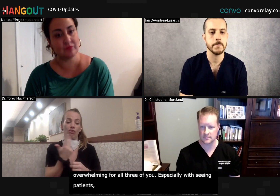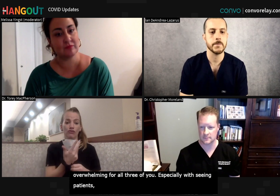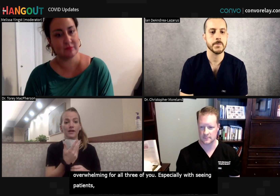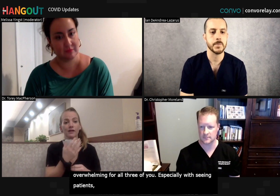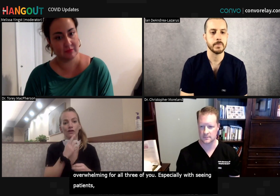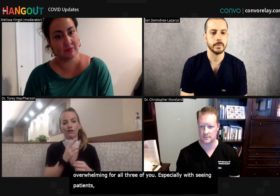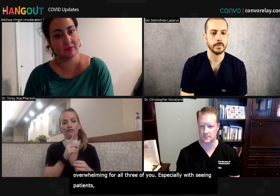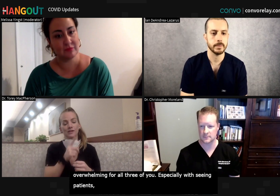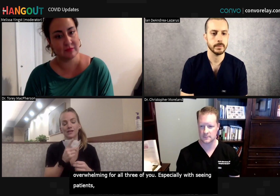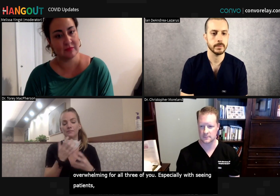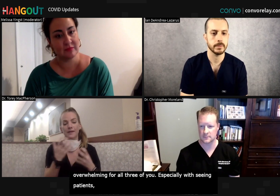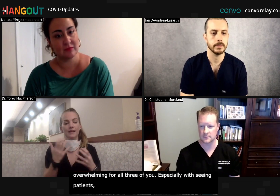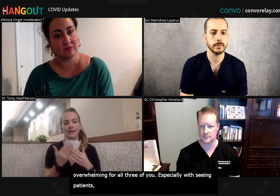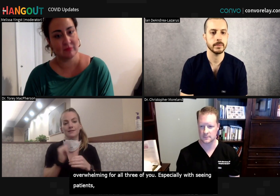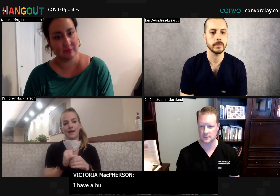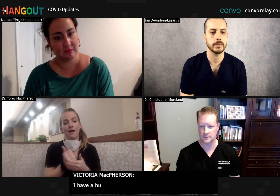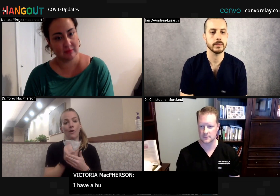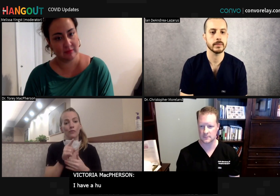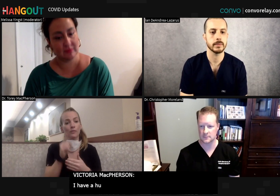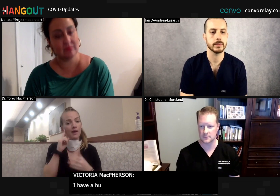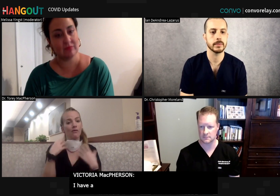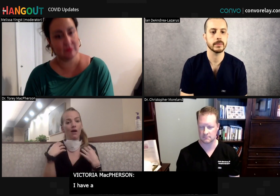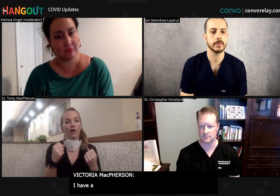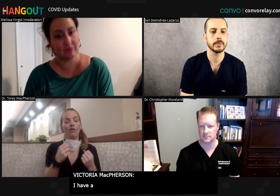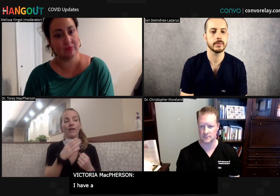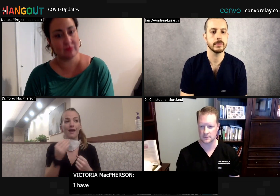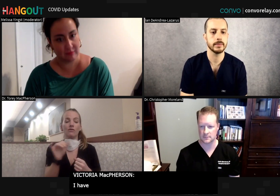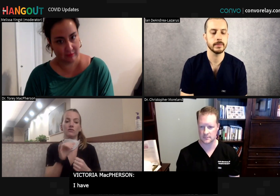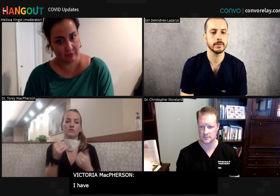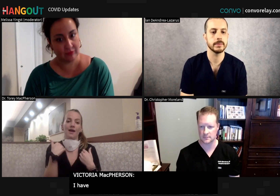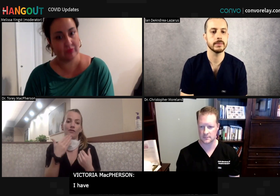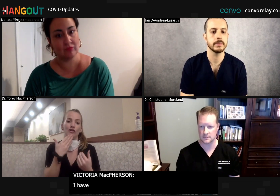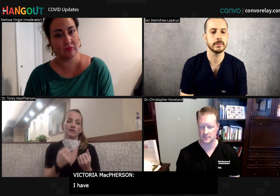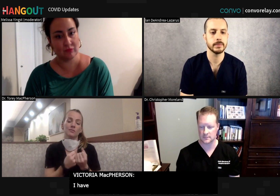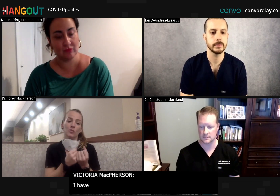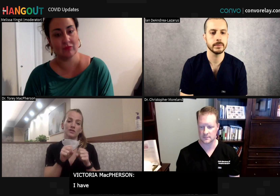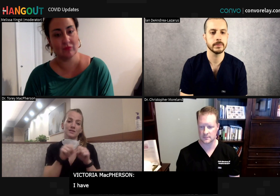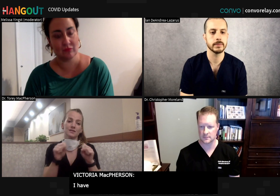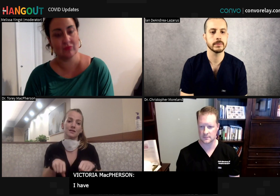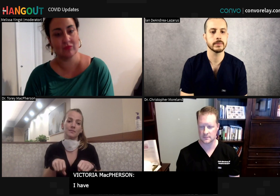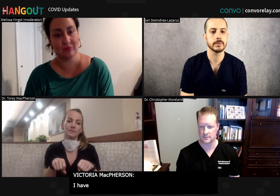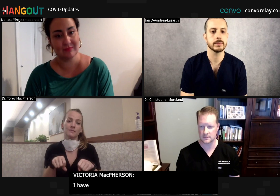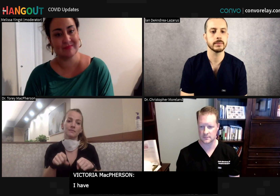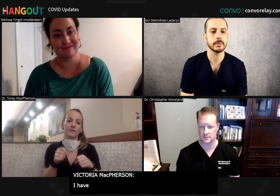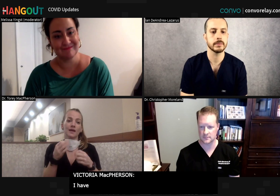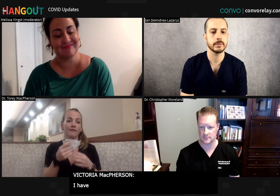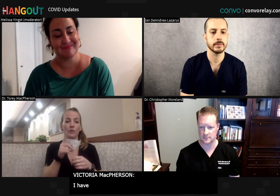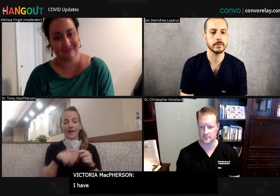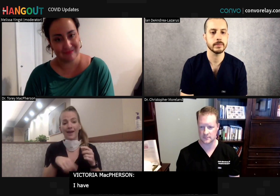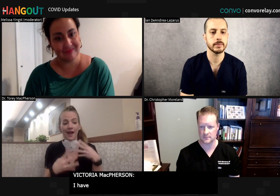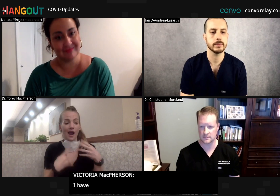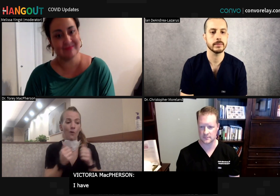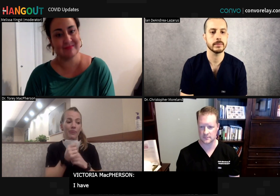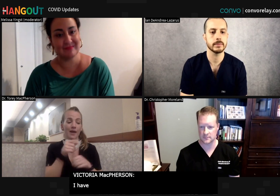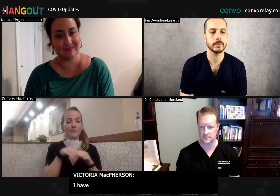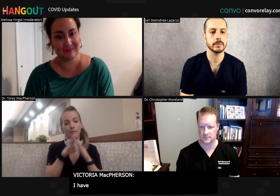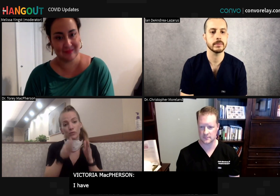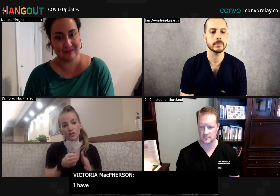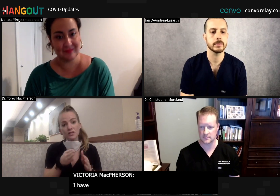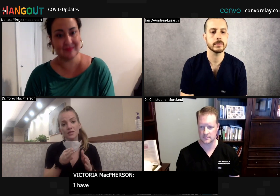meditating, taking care of your health. And I think that those 3 things really help my mental health, and also having a wonderful support system.